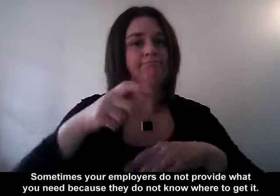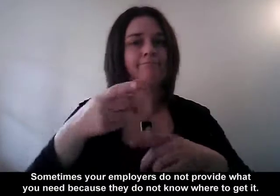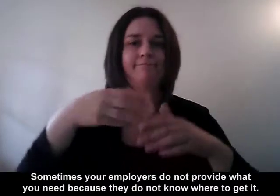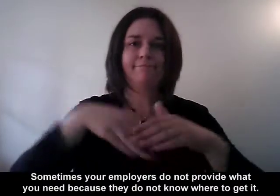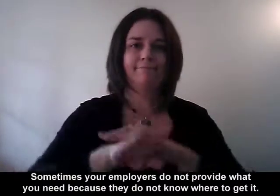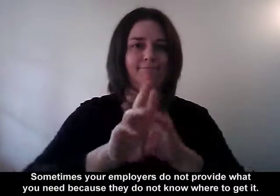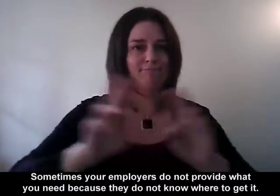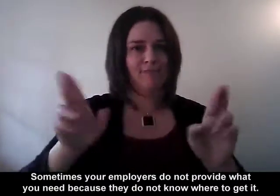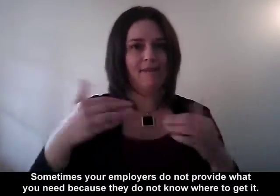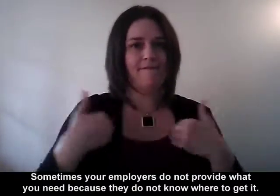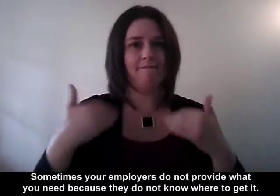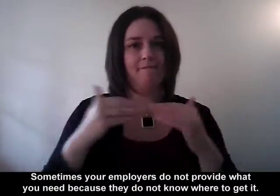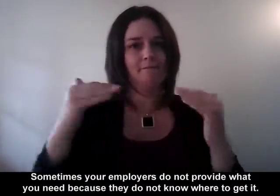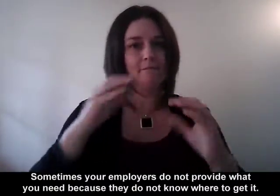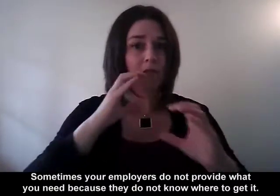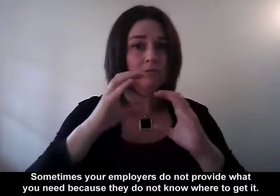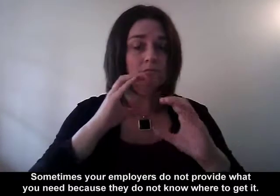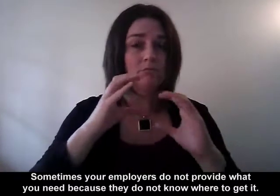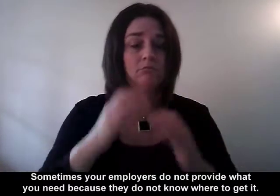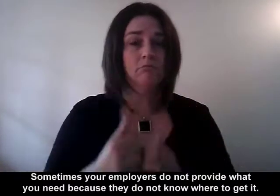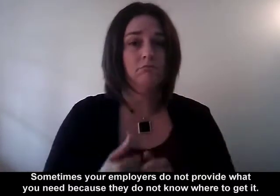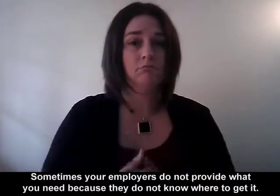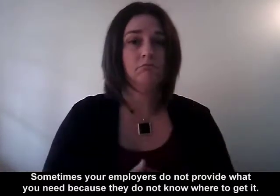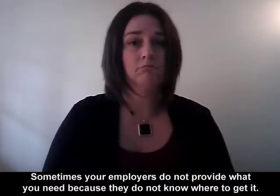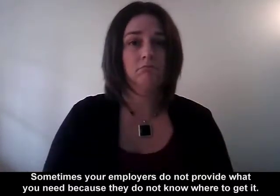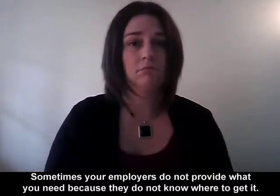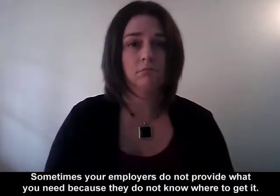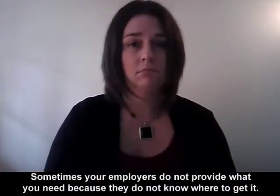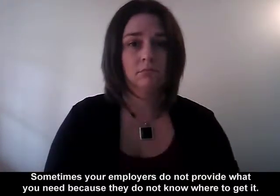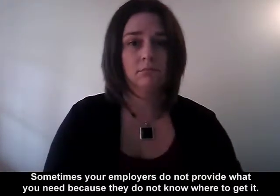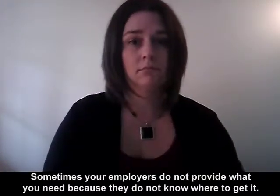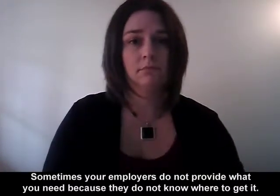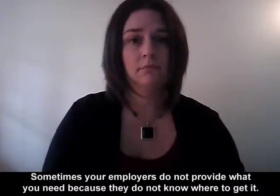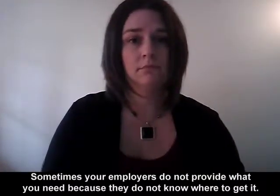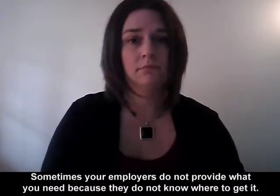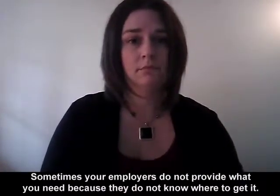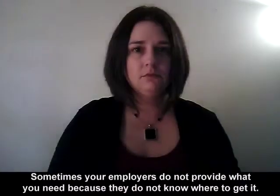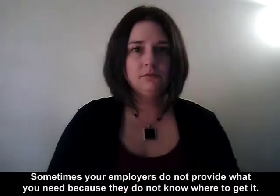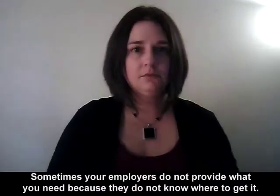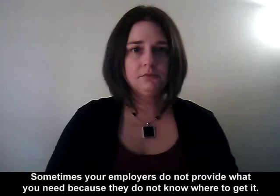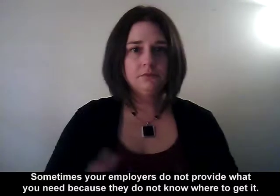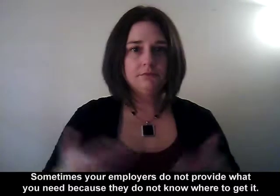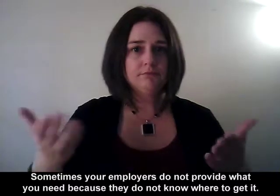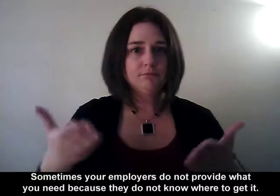Sometimes your employers do not provide what you need because they do not know where to get it.